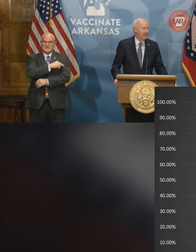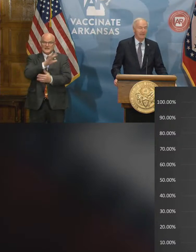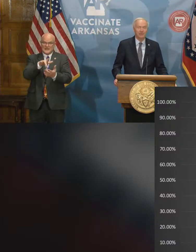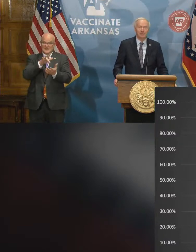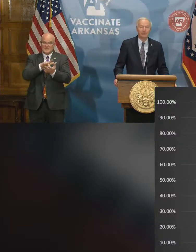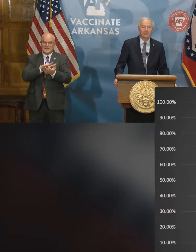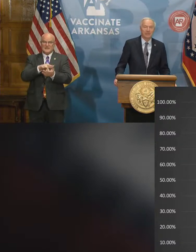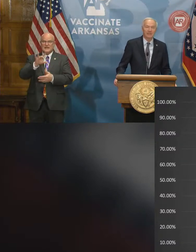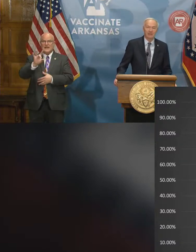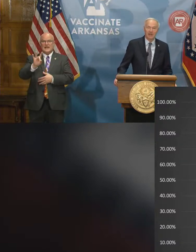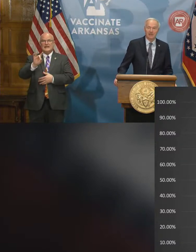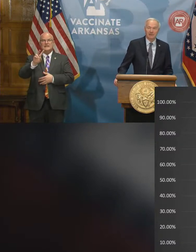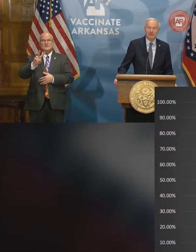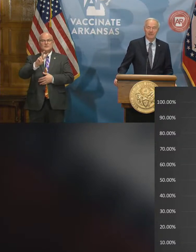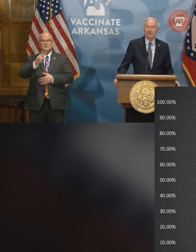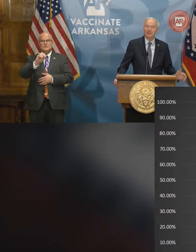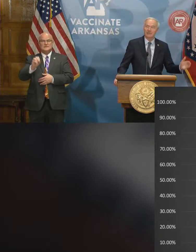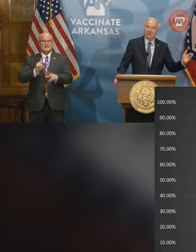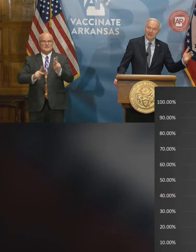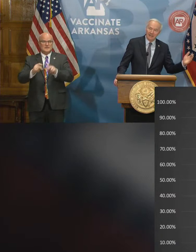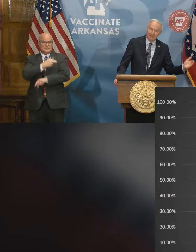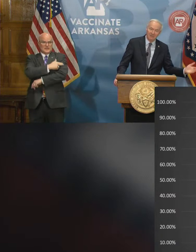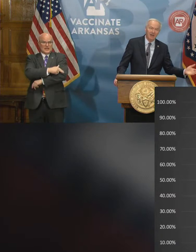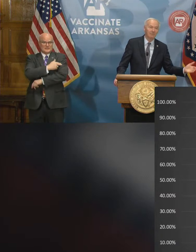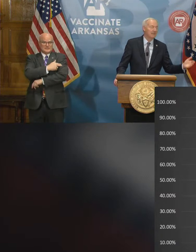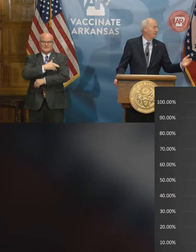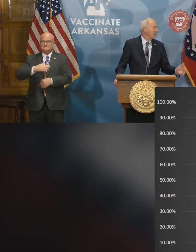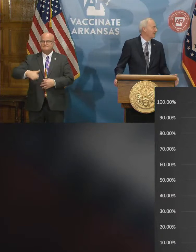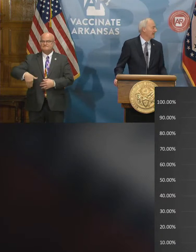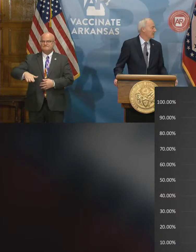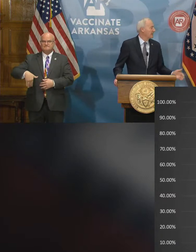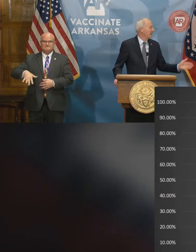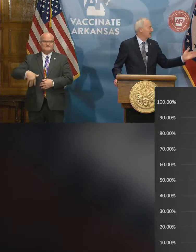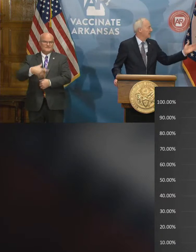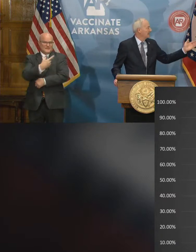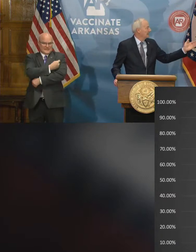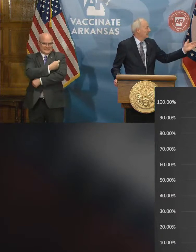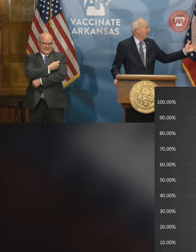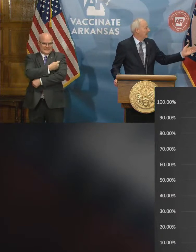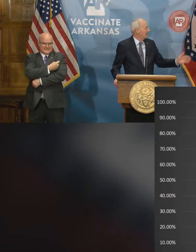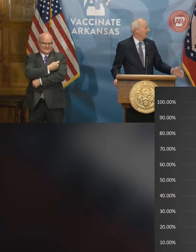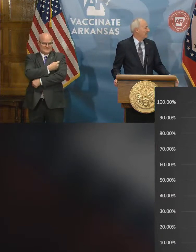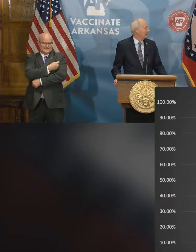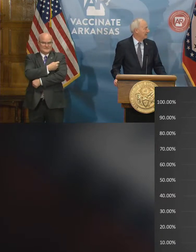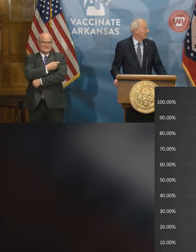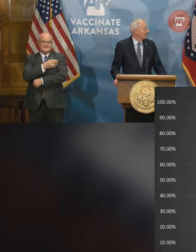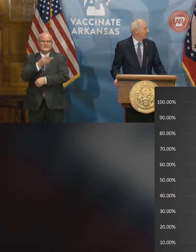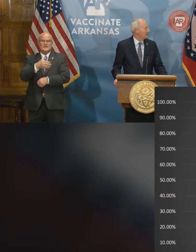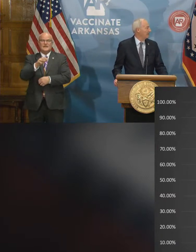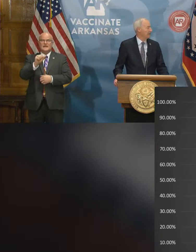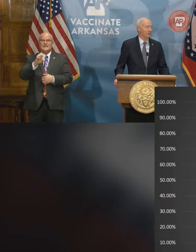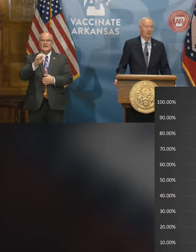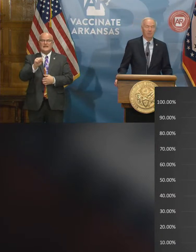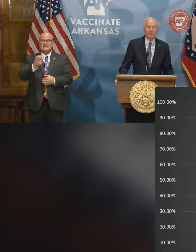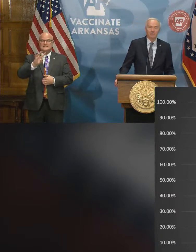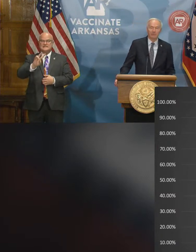middle, 82% of the hospitalizations have not been fully vaccinated, and then